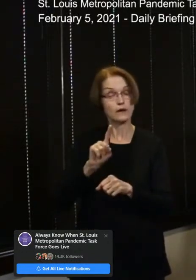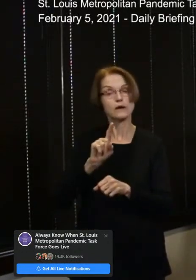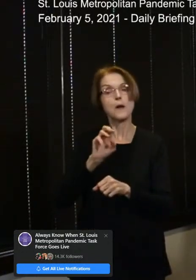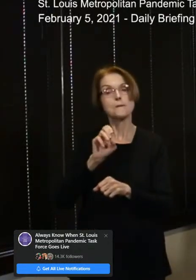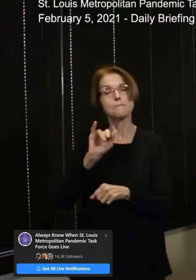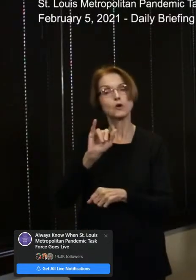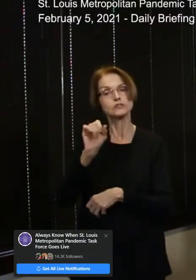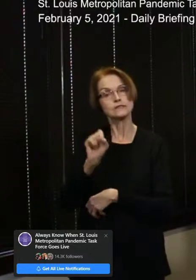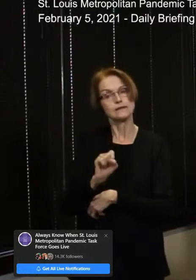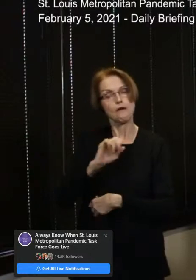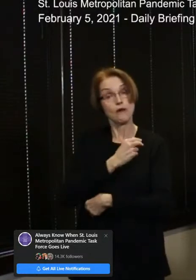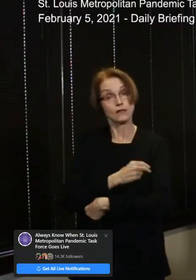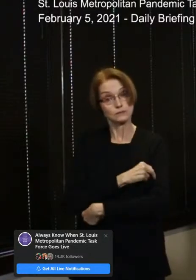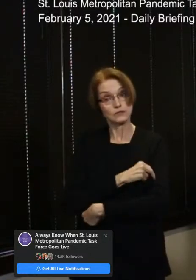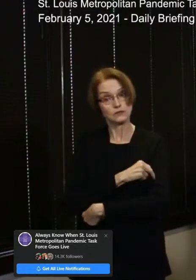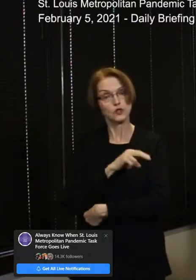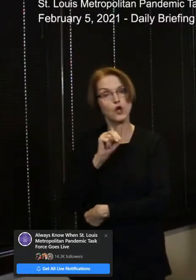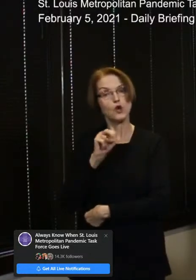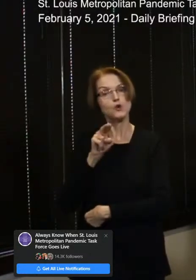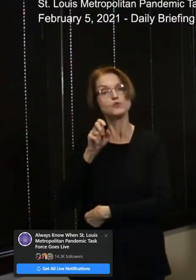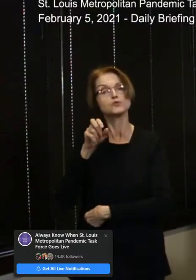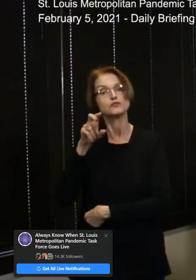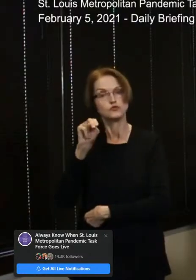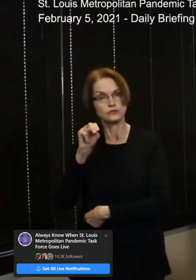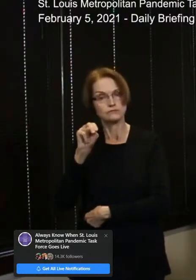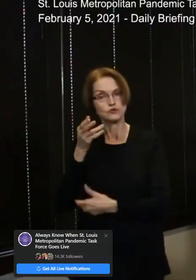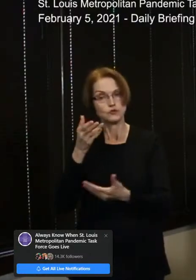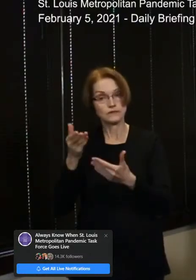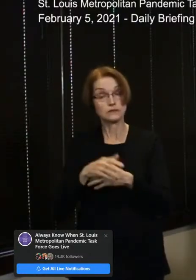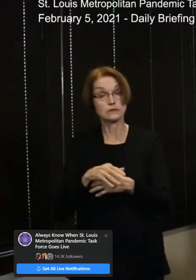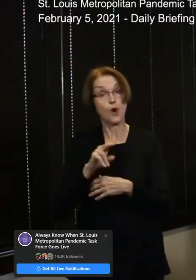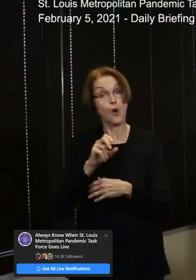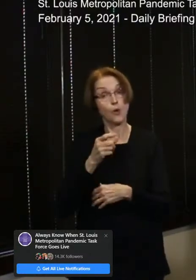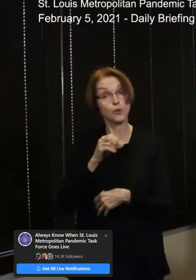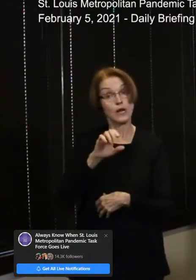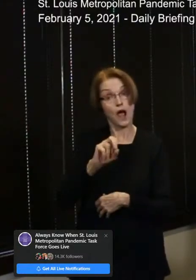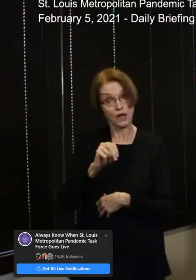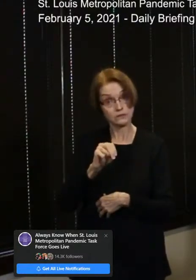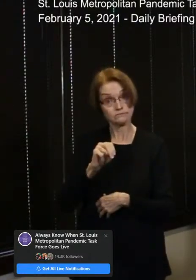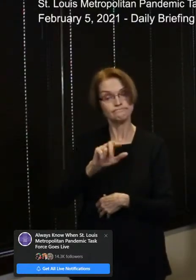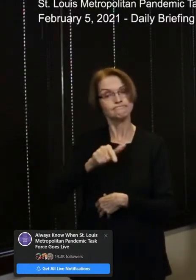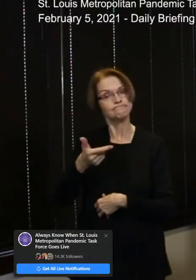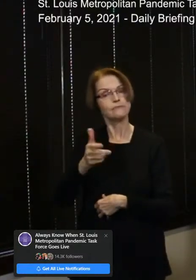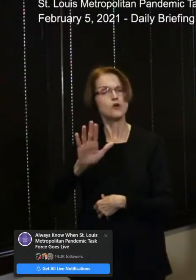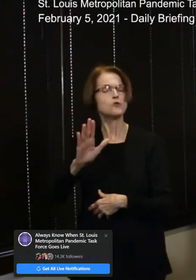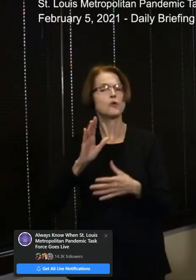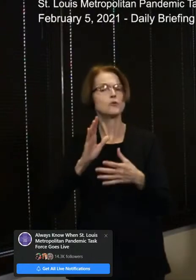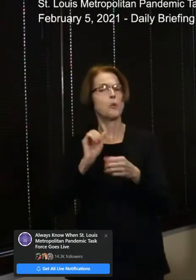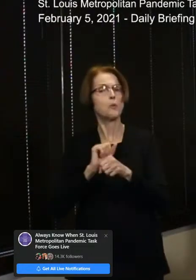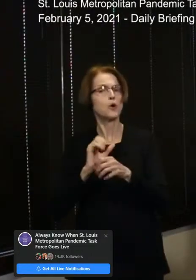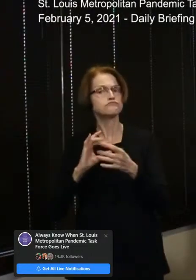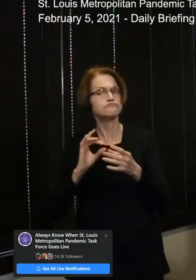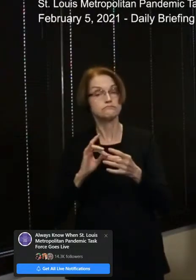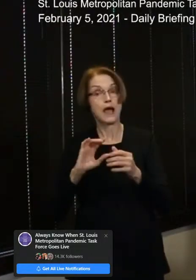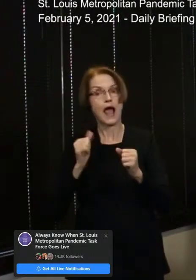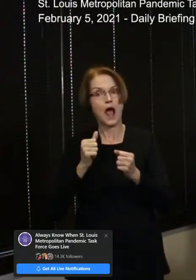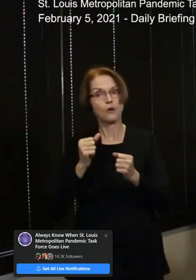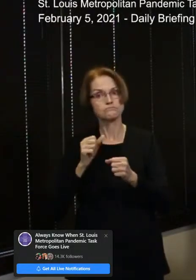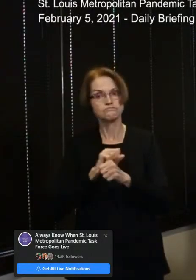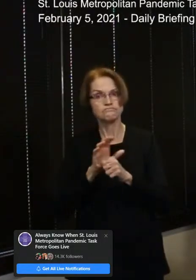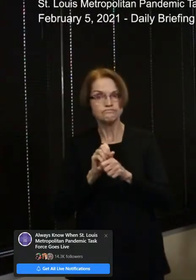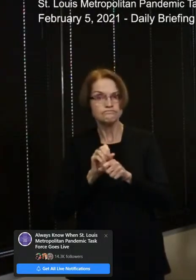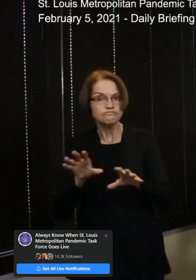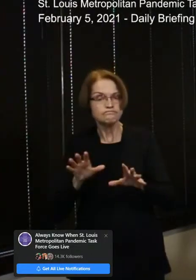Mercy South. Hudan, I'll turn it over to you to talk about the work that you've been doing and how the pandemic has affected you